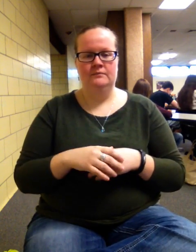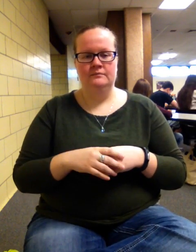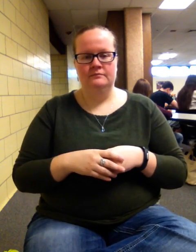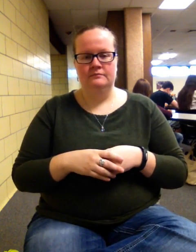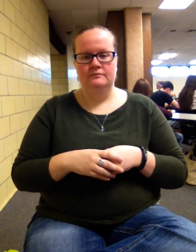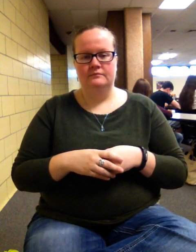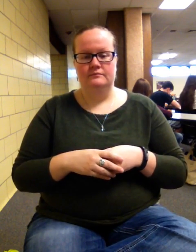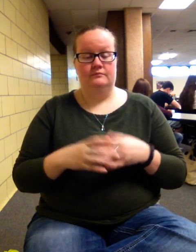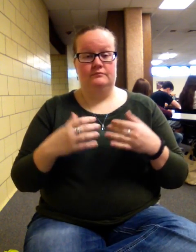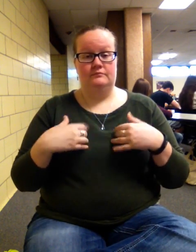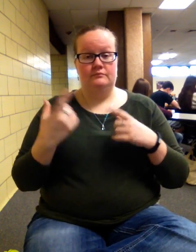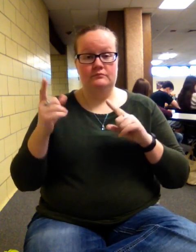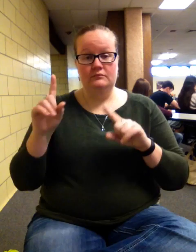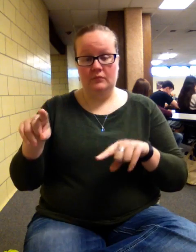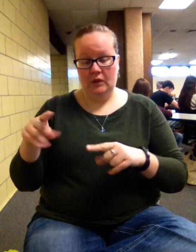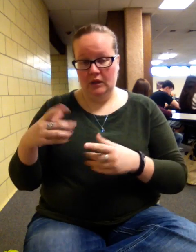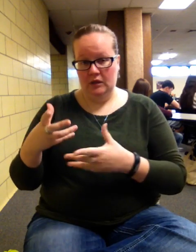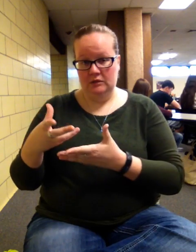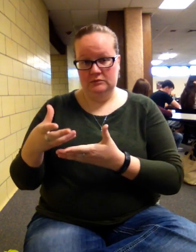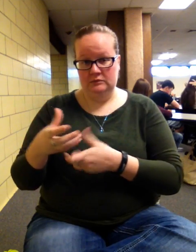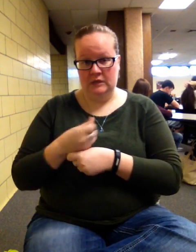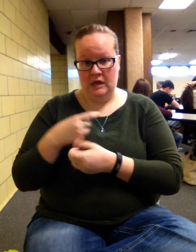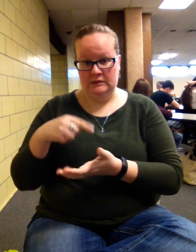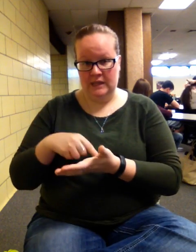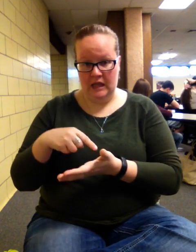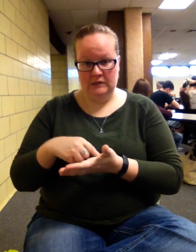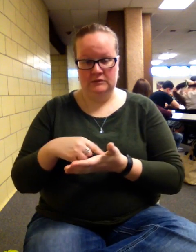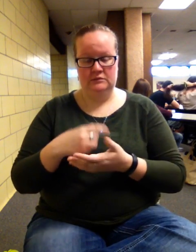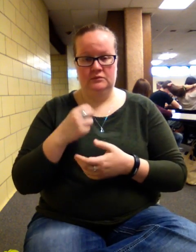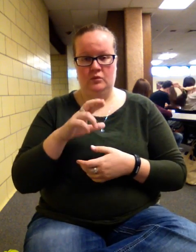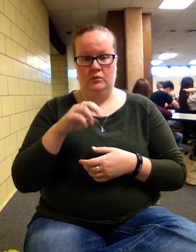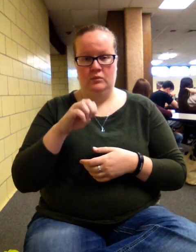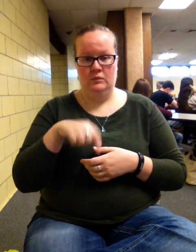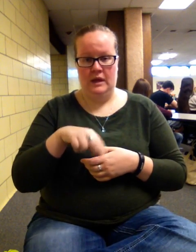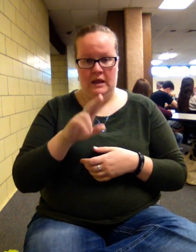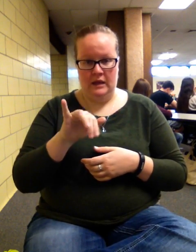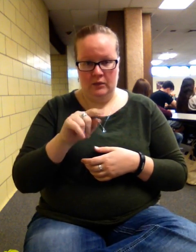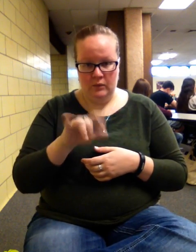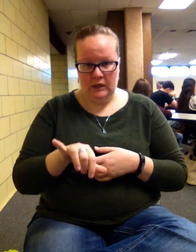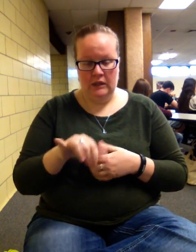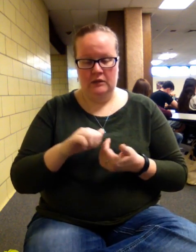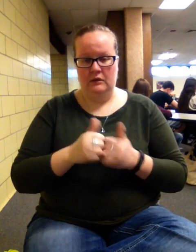Have we gone out and got debt? Have we gone out and got equity? How did we finance our company?